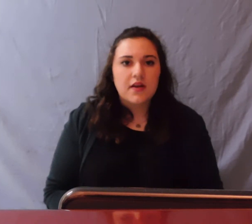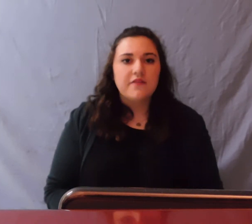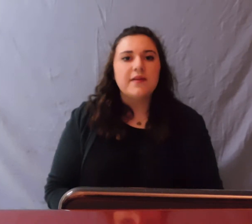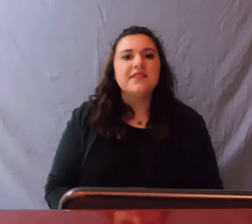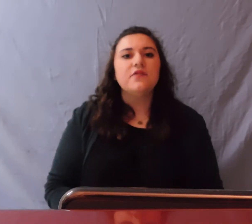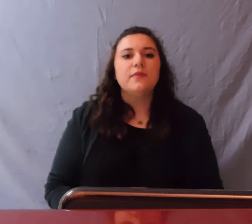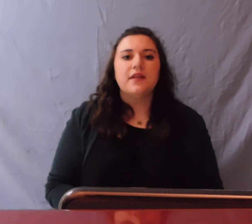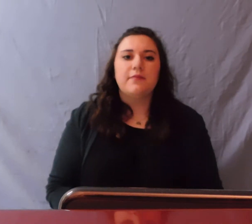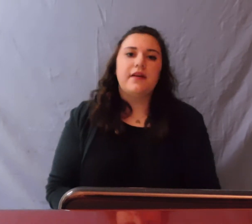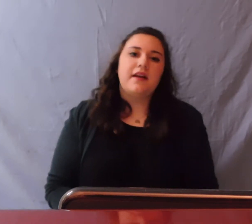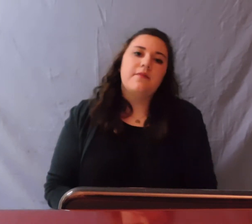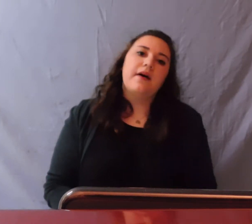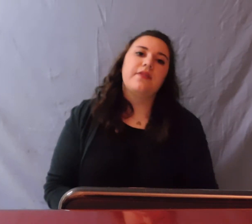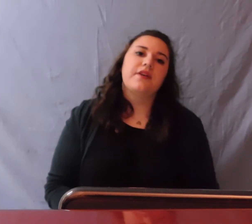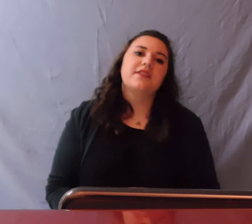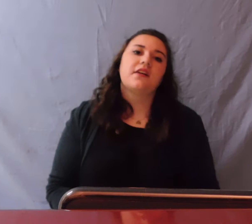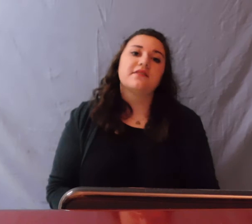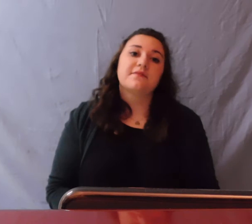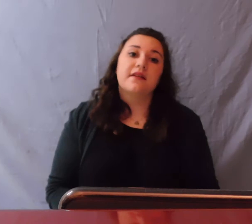For my cell phone bill, I pay about $30 a month.